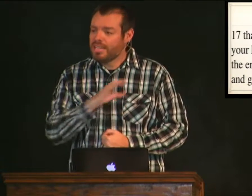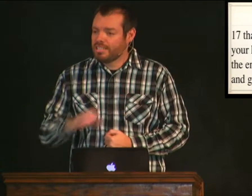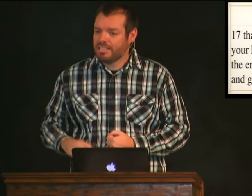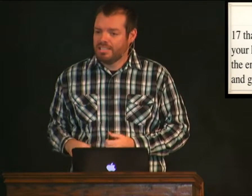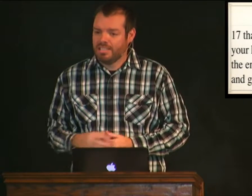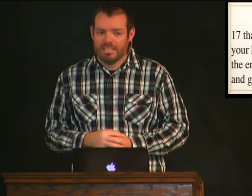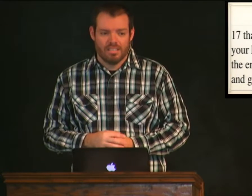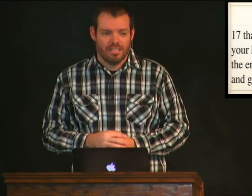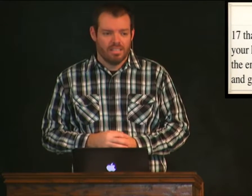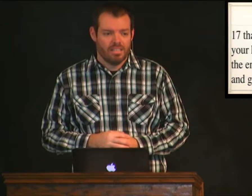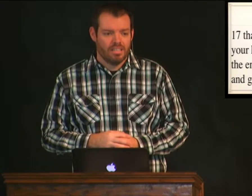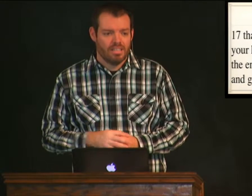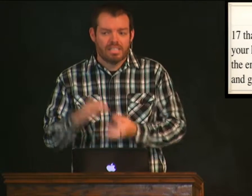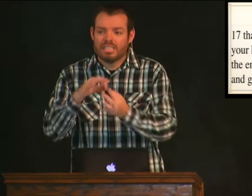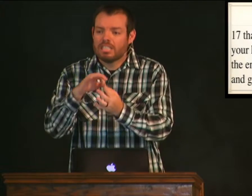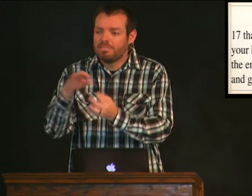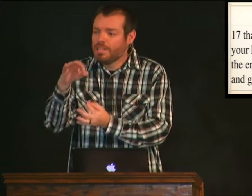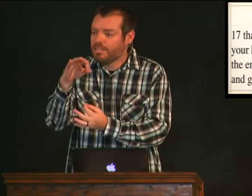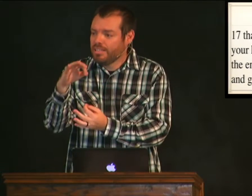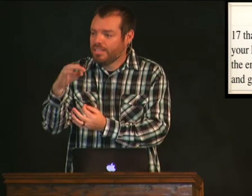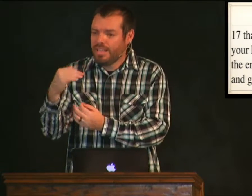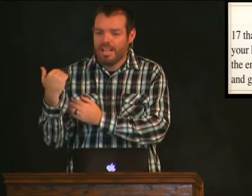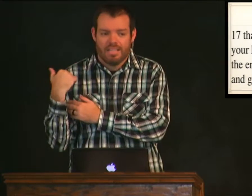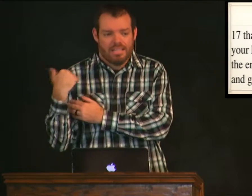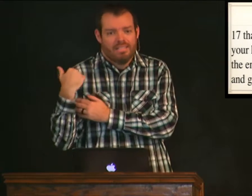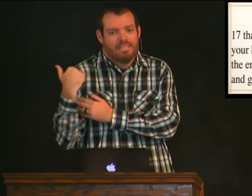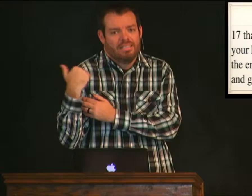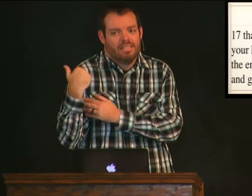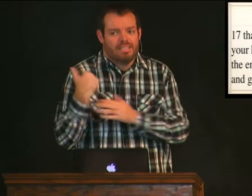It's Christ. It's the Spirit